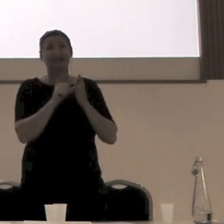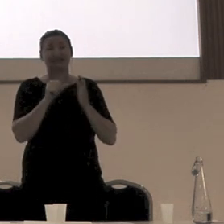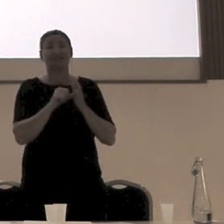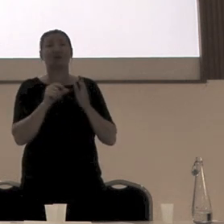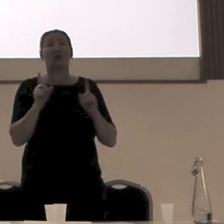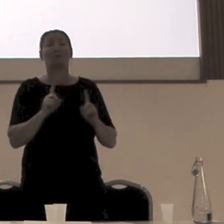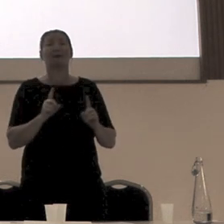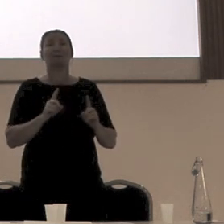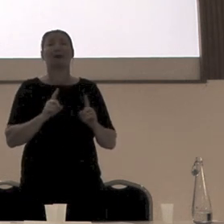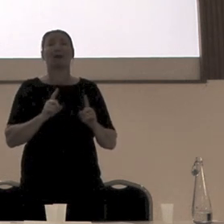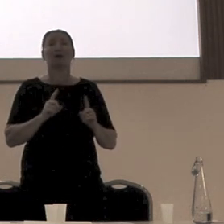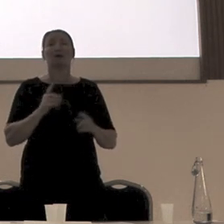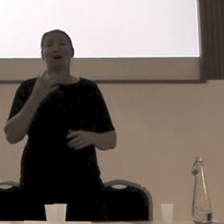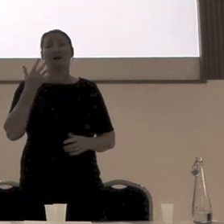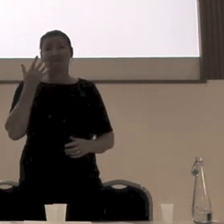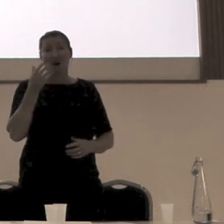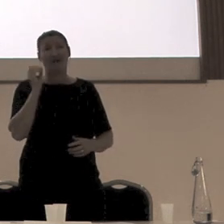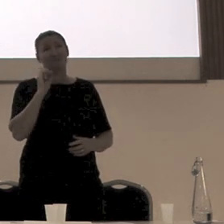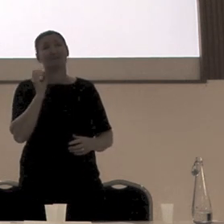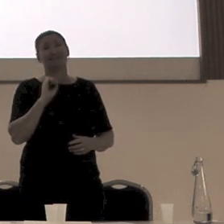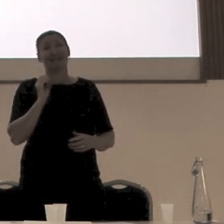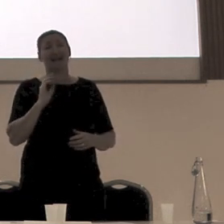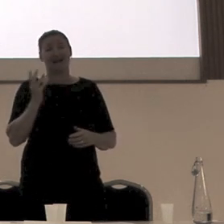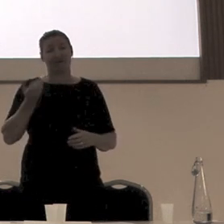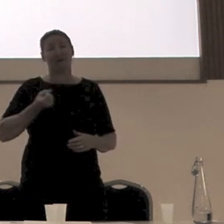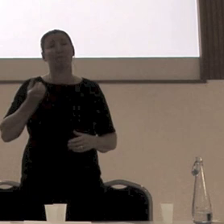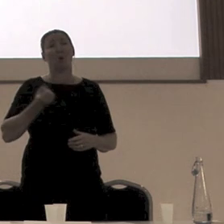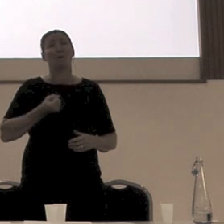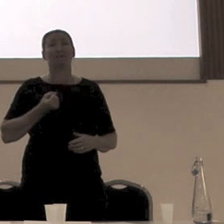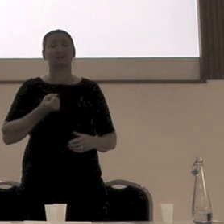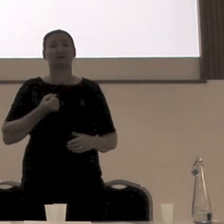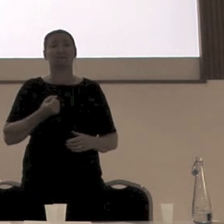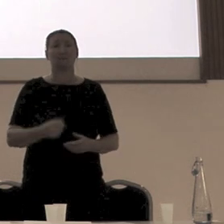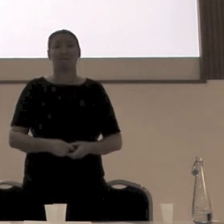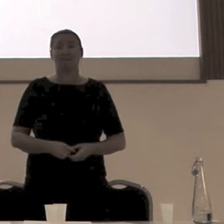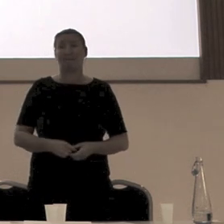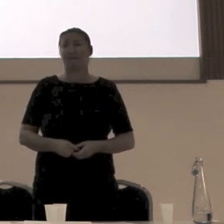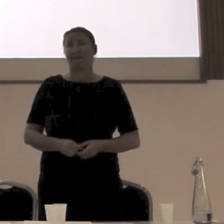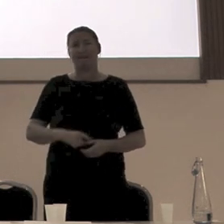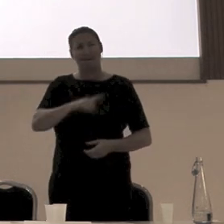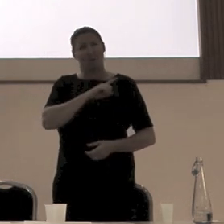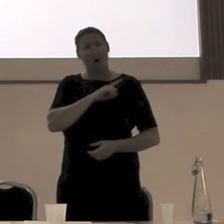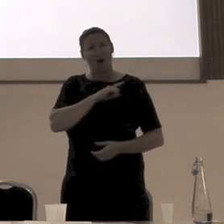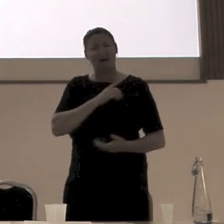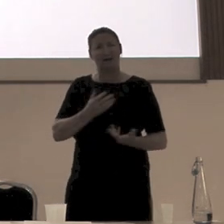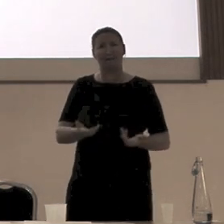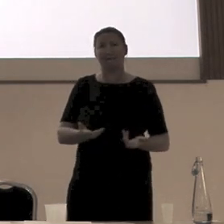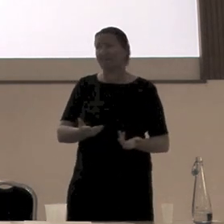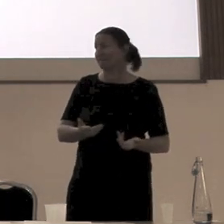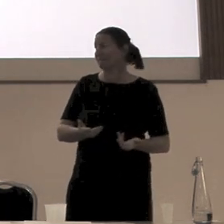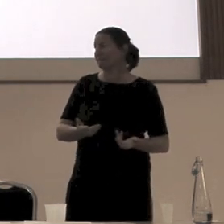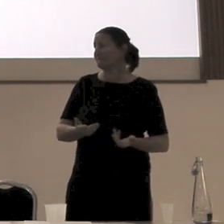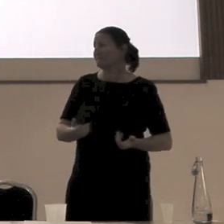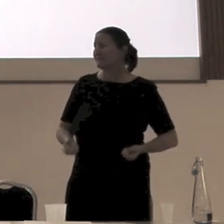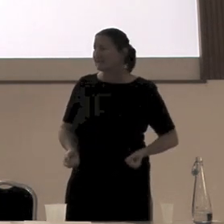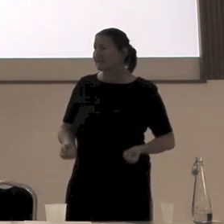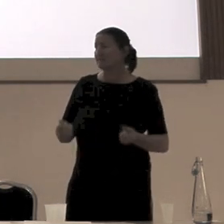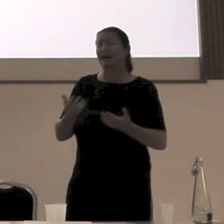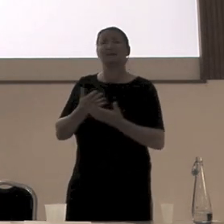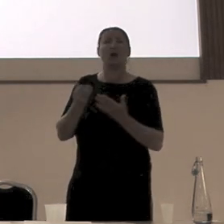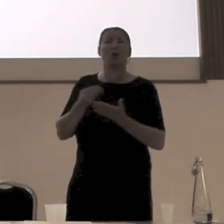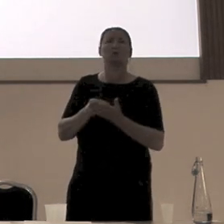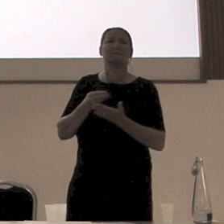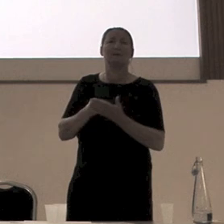learning difficulties, only 5% of them are in gainful employment. So why are we spending large amounts of money